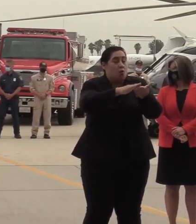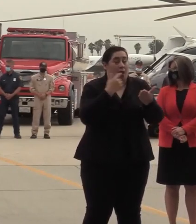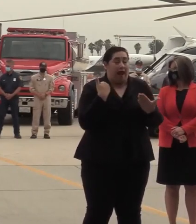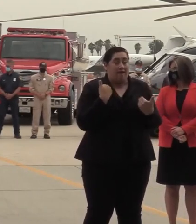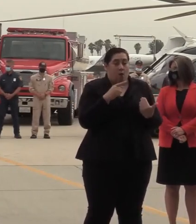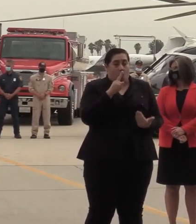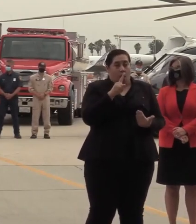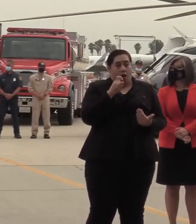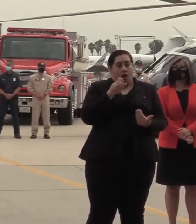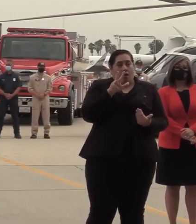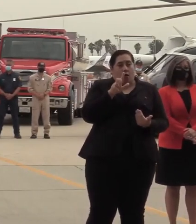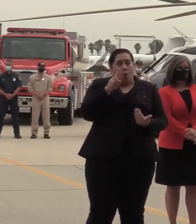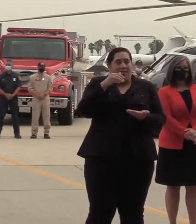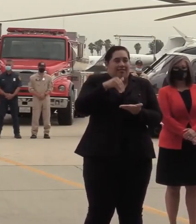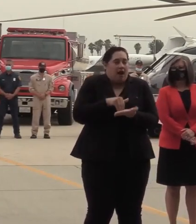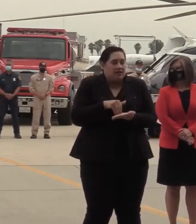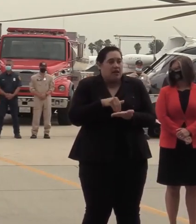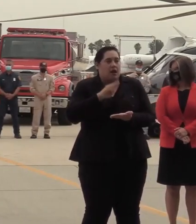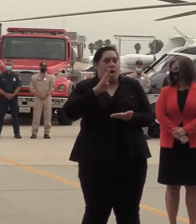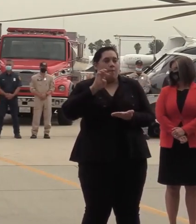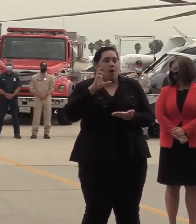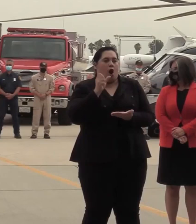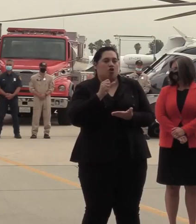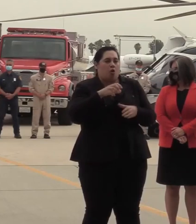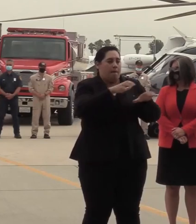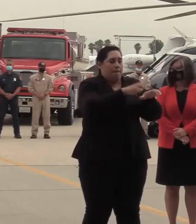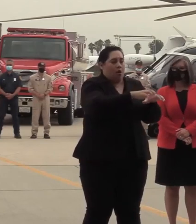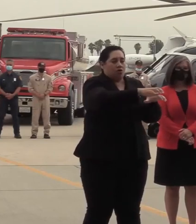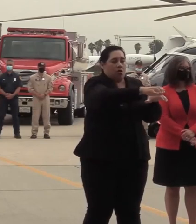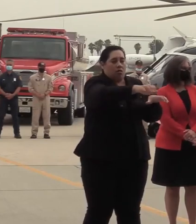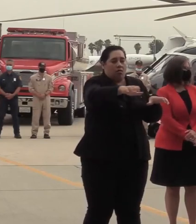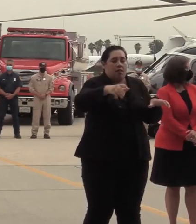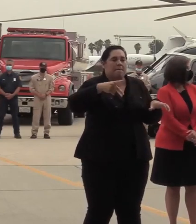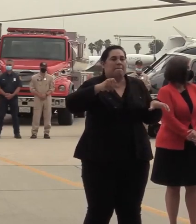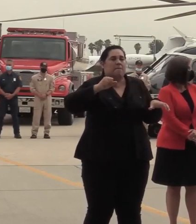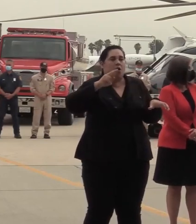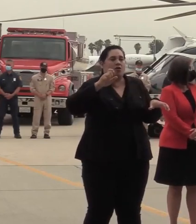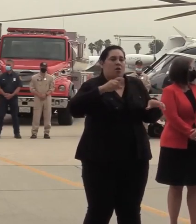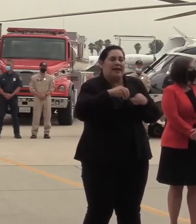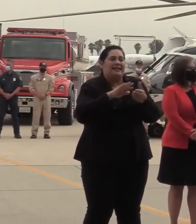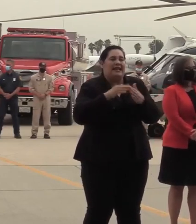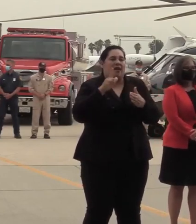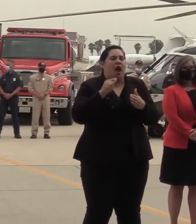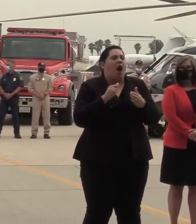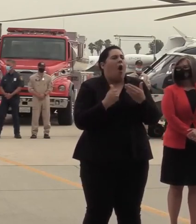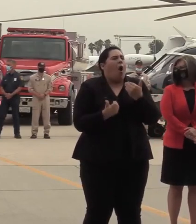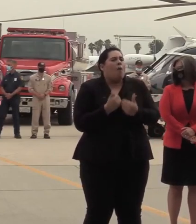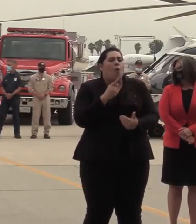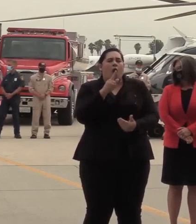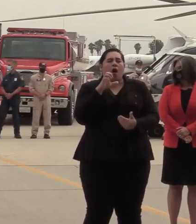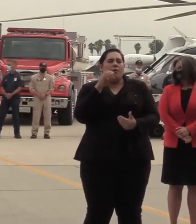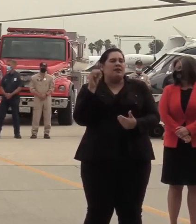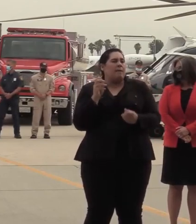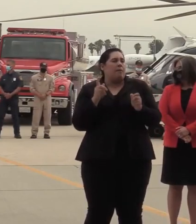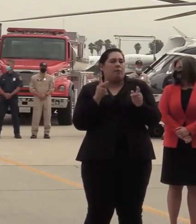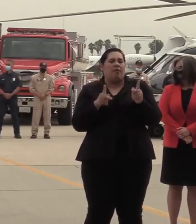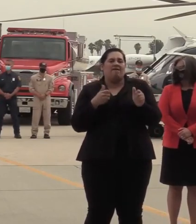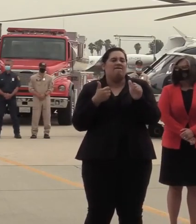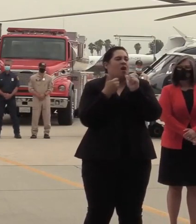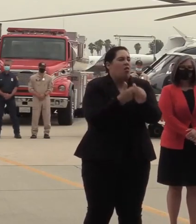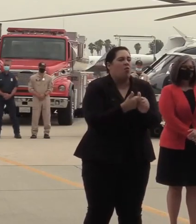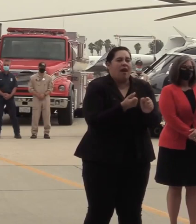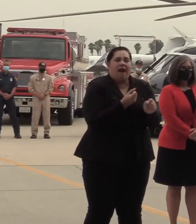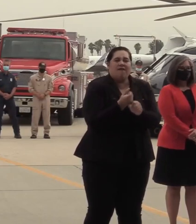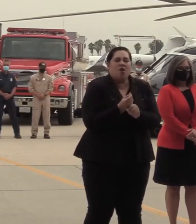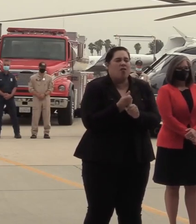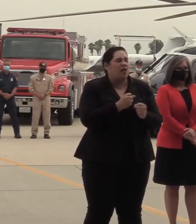brush parcels in the city of Los Angeles, and we get nearly 100% compliance every year. That's